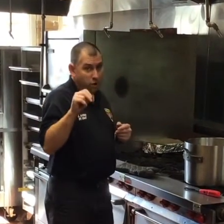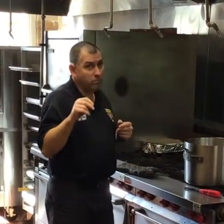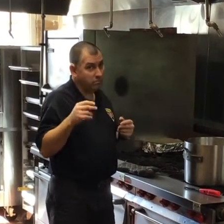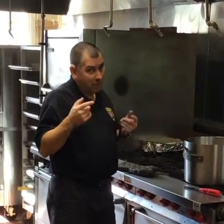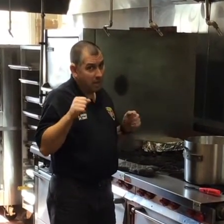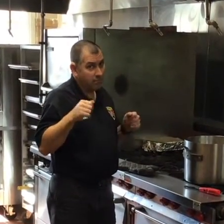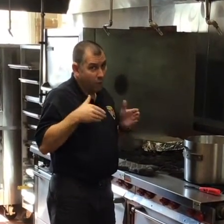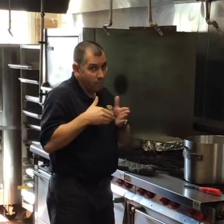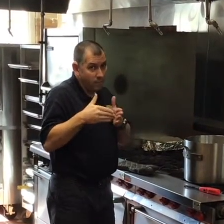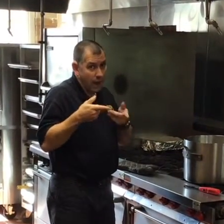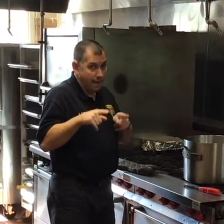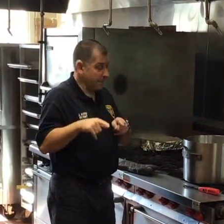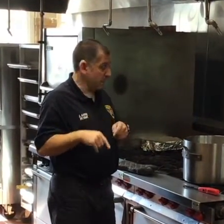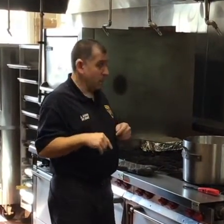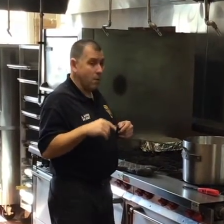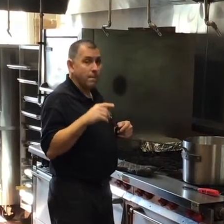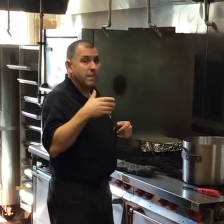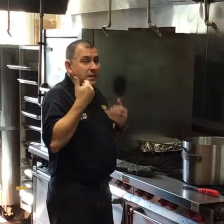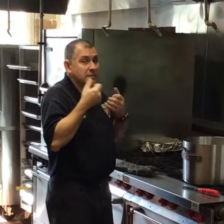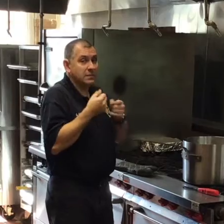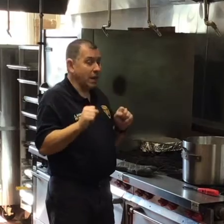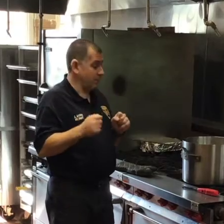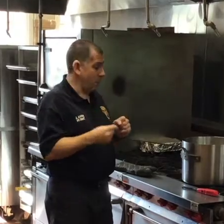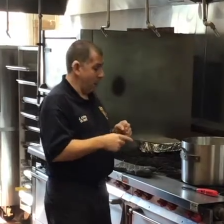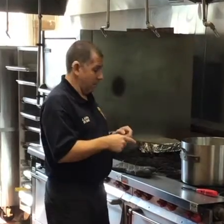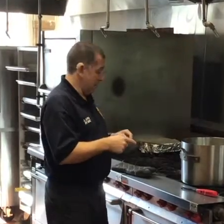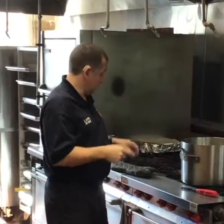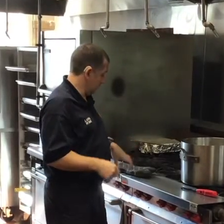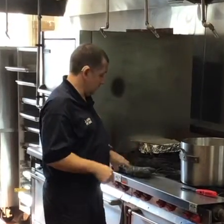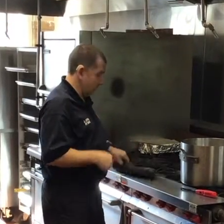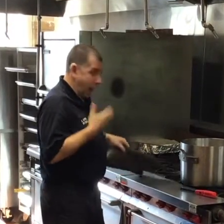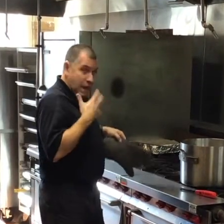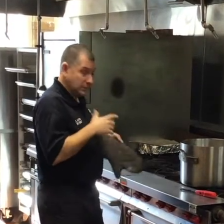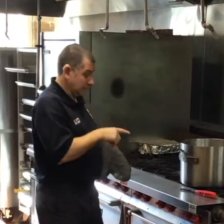that's dangerous, and you could run into it and it could fall and you could get burned.